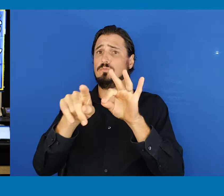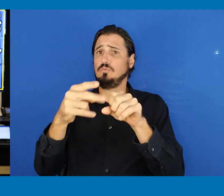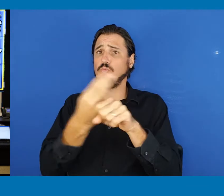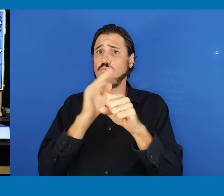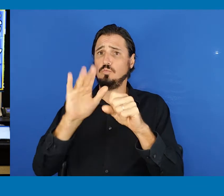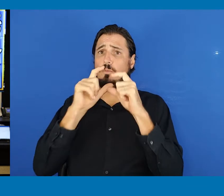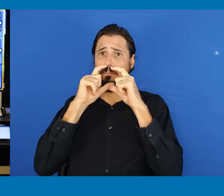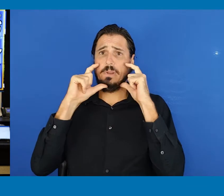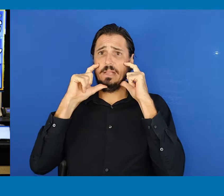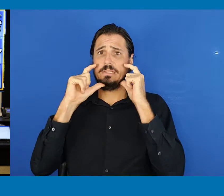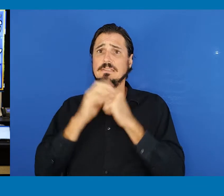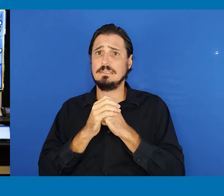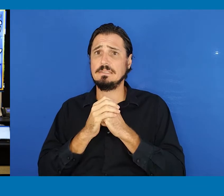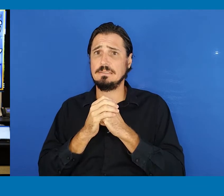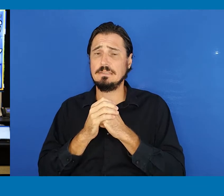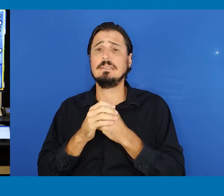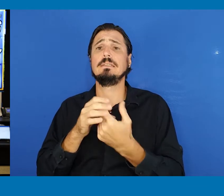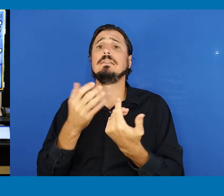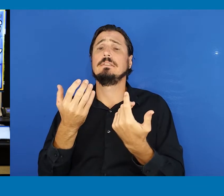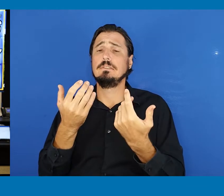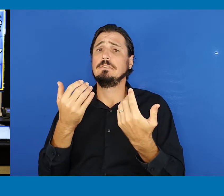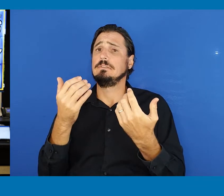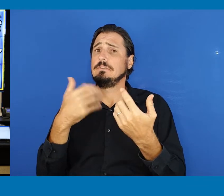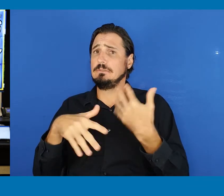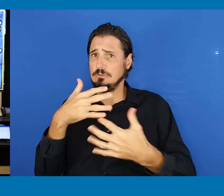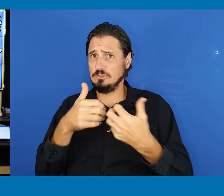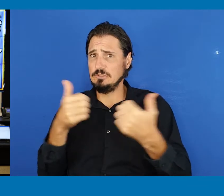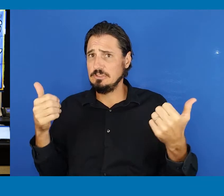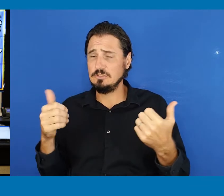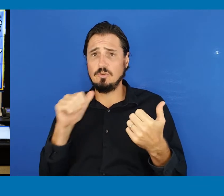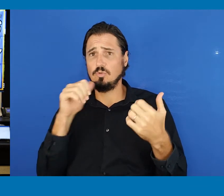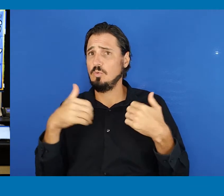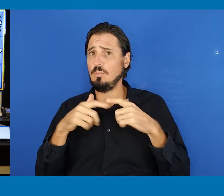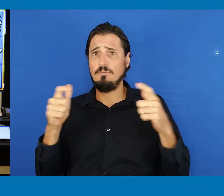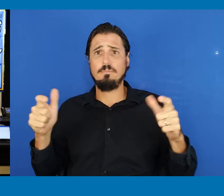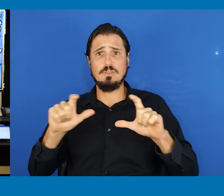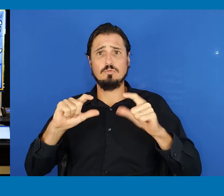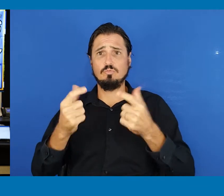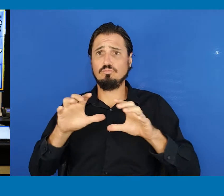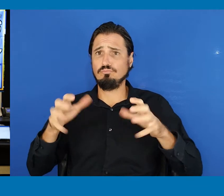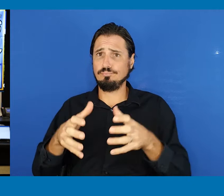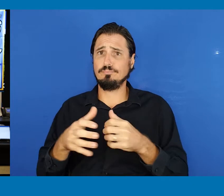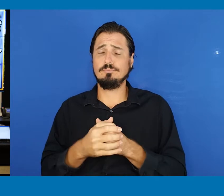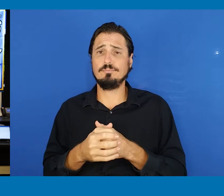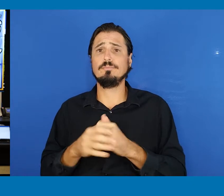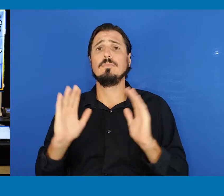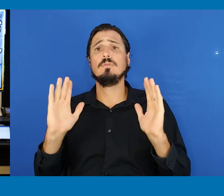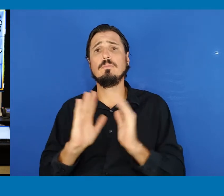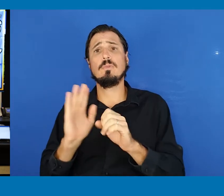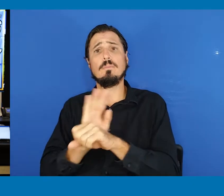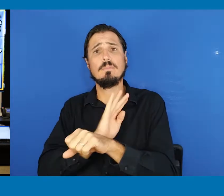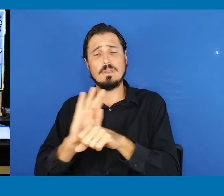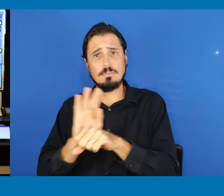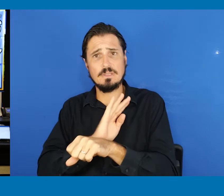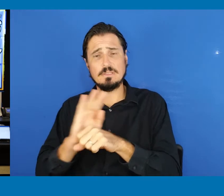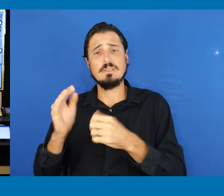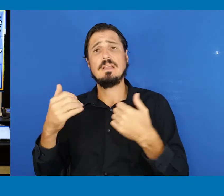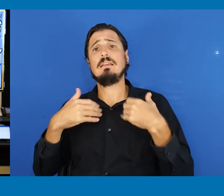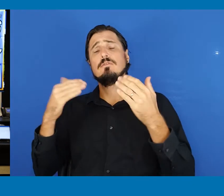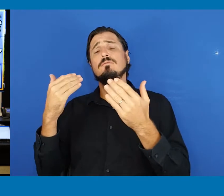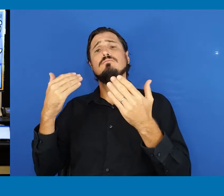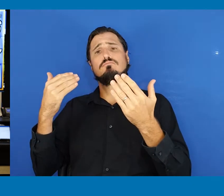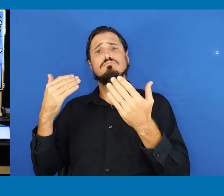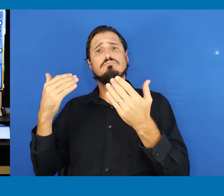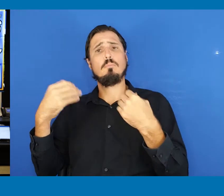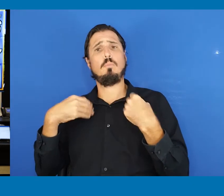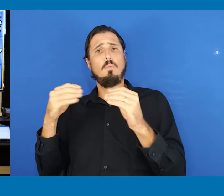not, it is still important to wear masks, keep your distance, and avoid large gatherings. The Small